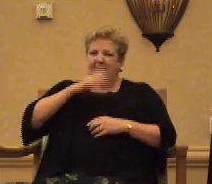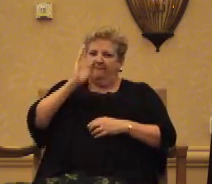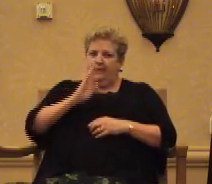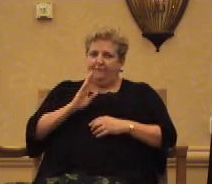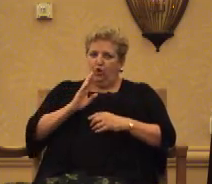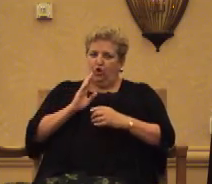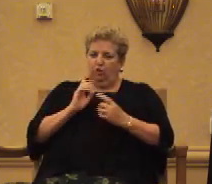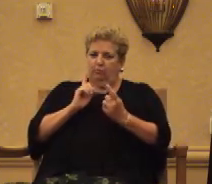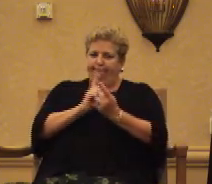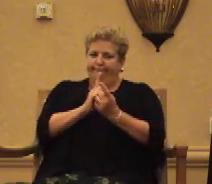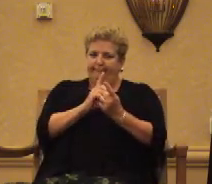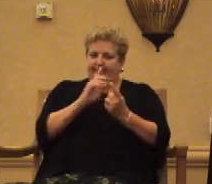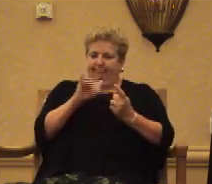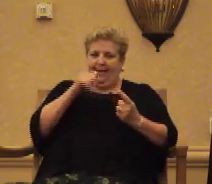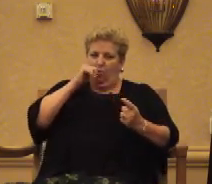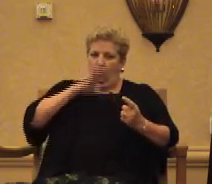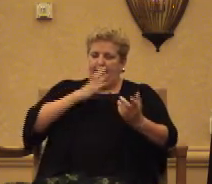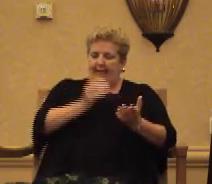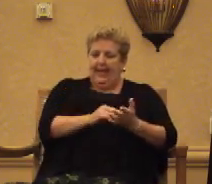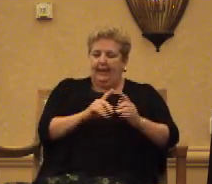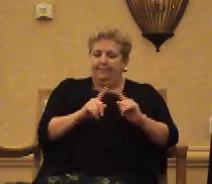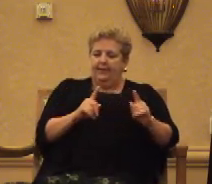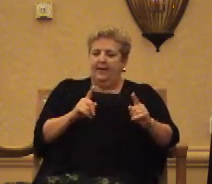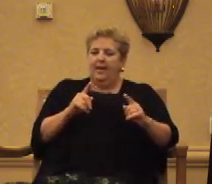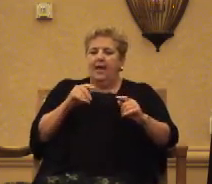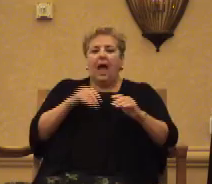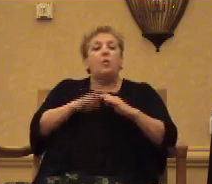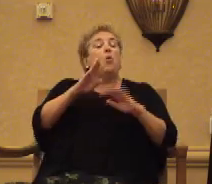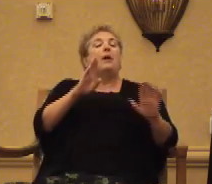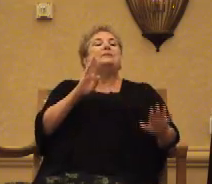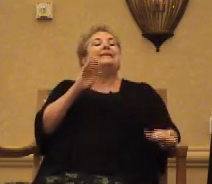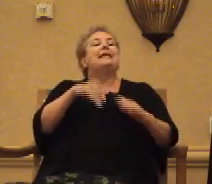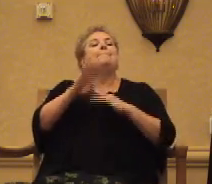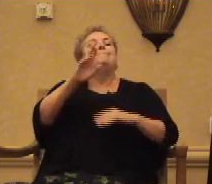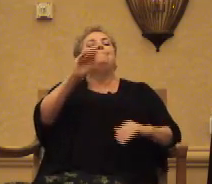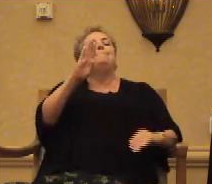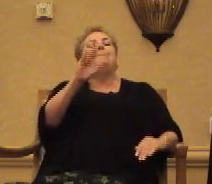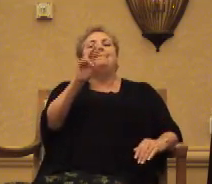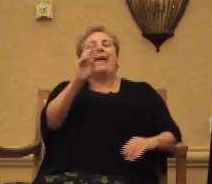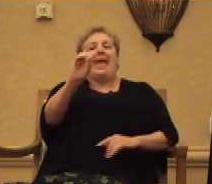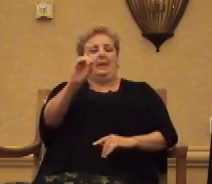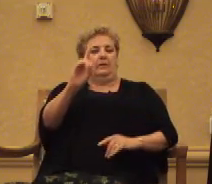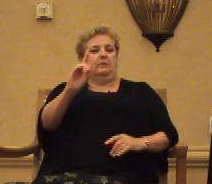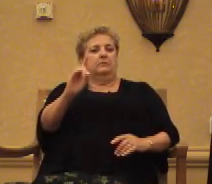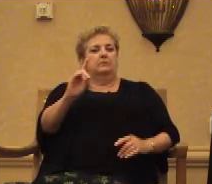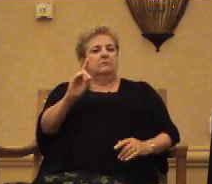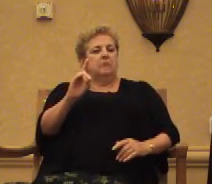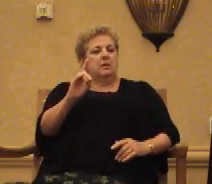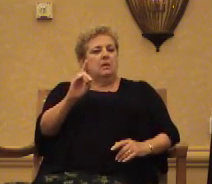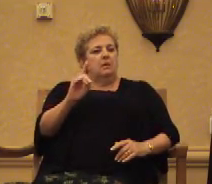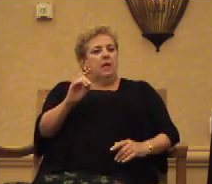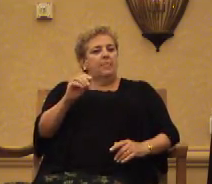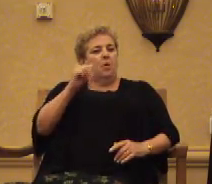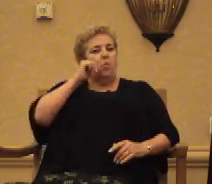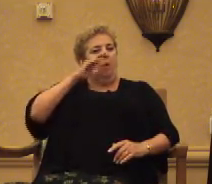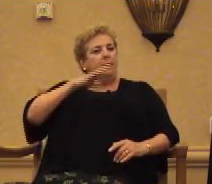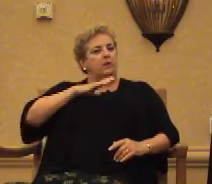this woman. But I was in a band, and the band leader was this very nice lady, and she was the lead singer and keyboard